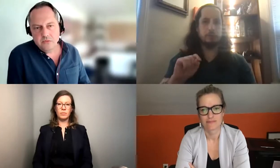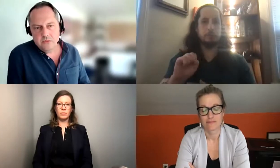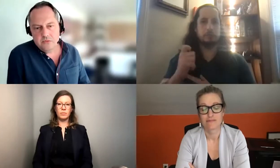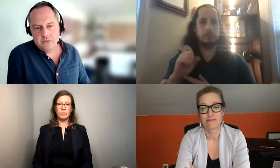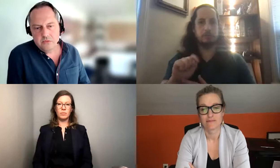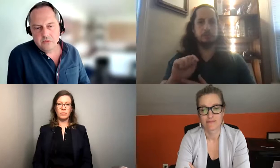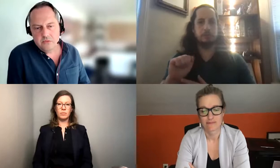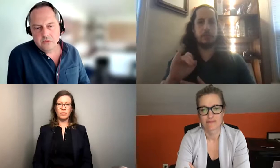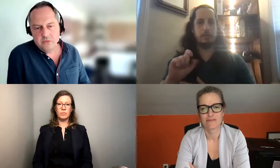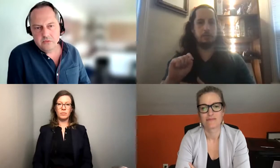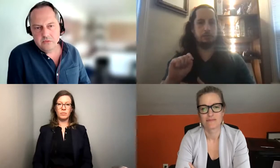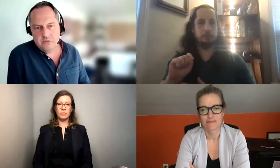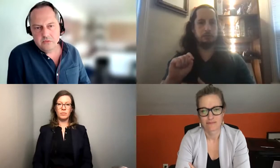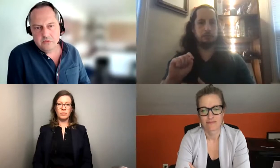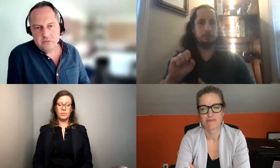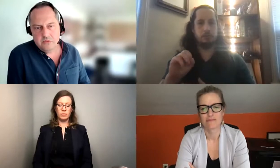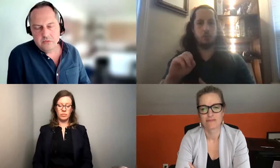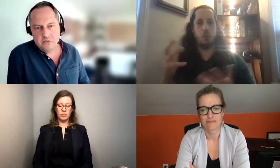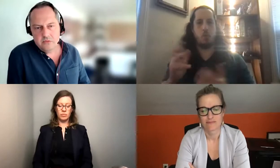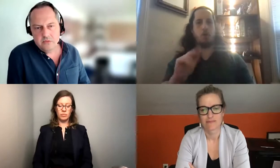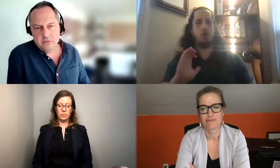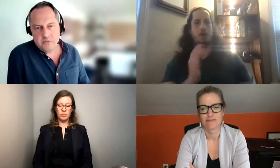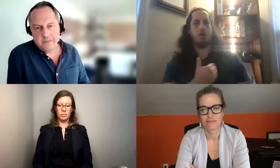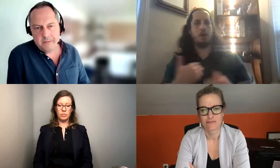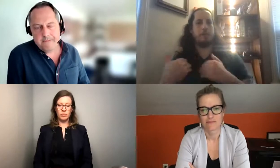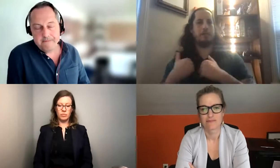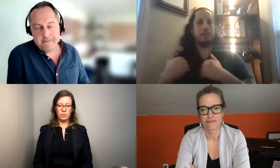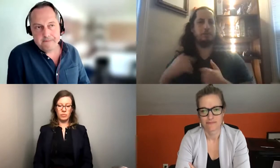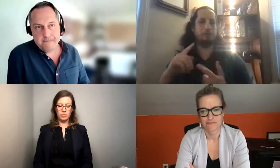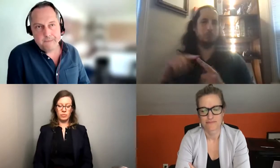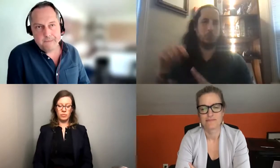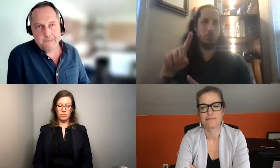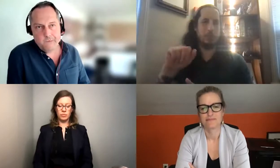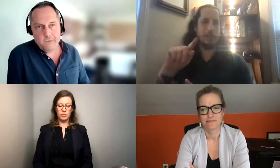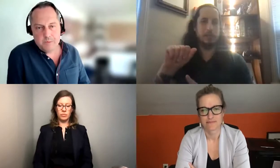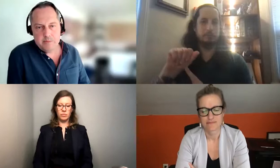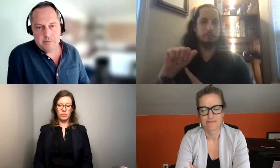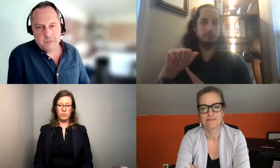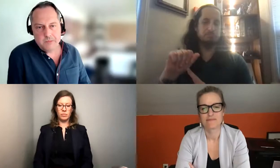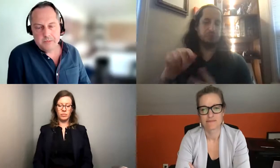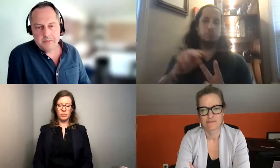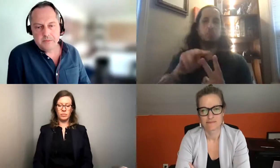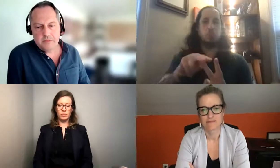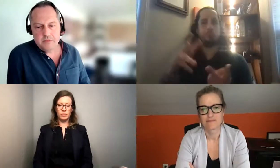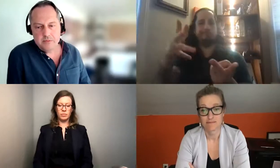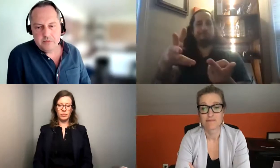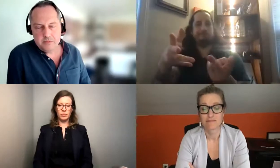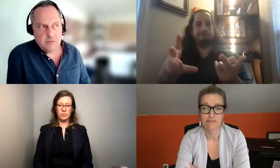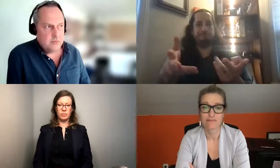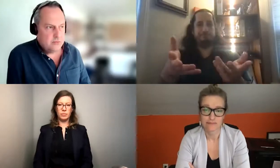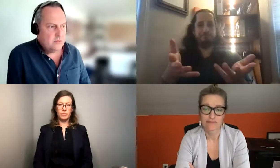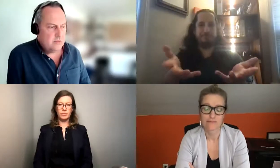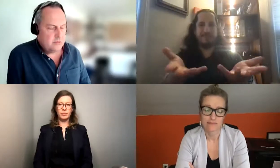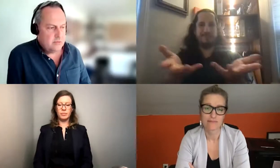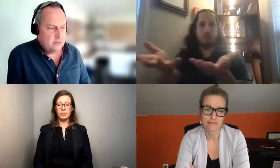Because the system can become racist, ableist, and oppressive in a variety of ways. So what are our obligations to